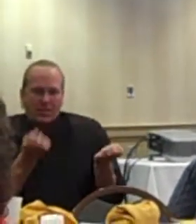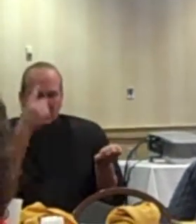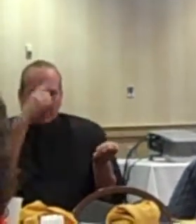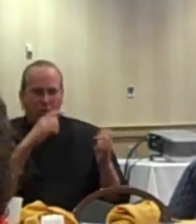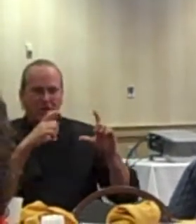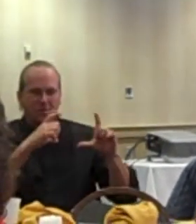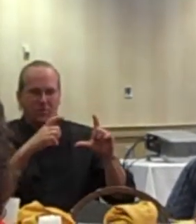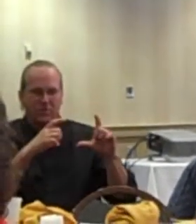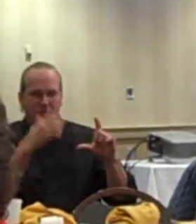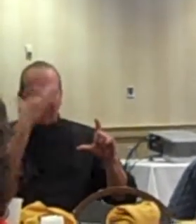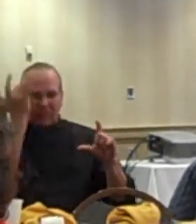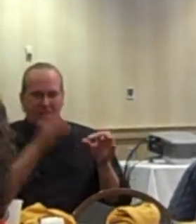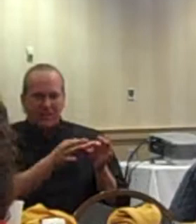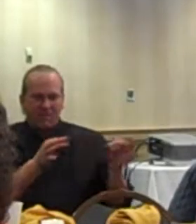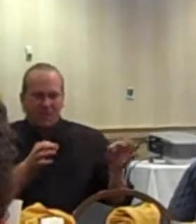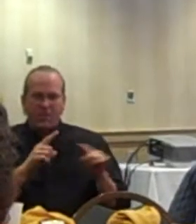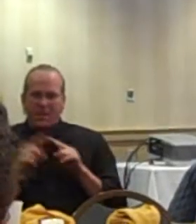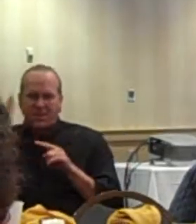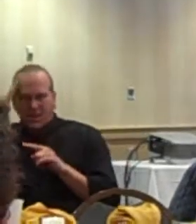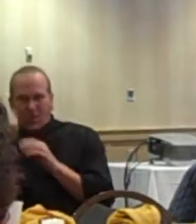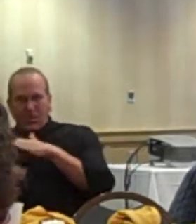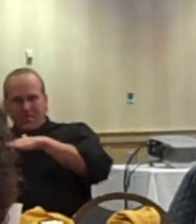together.